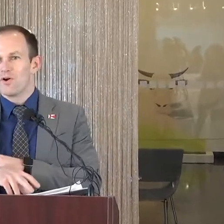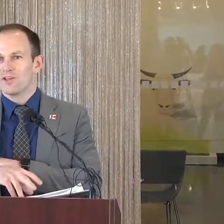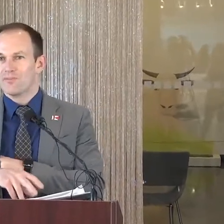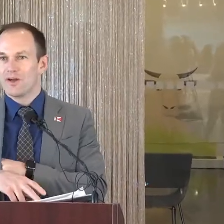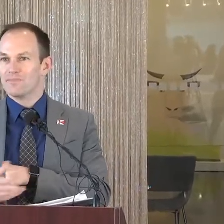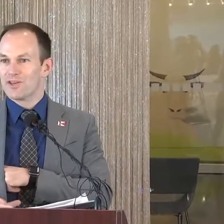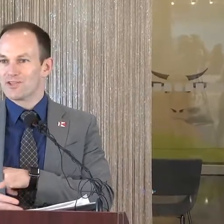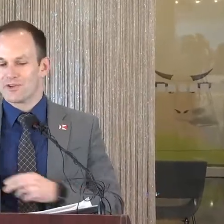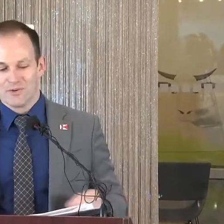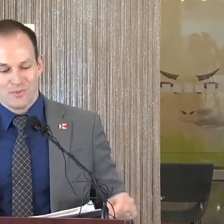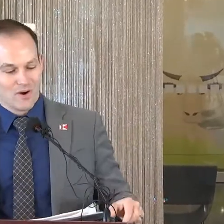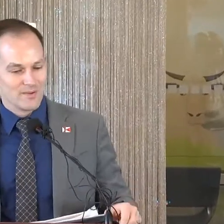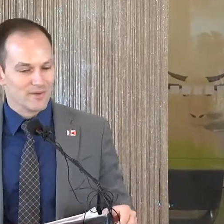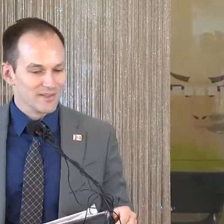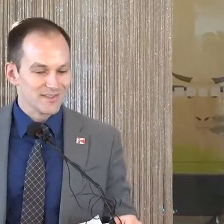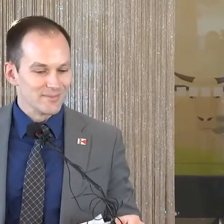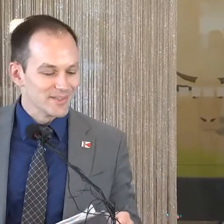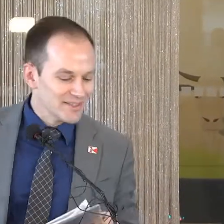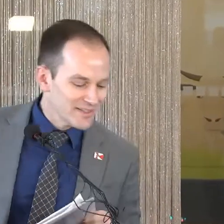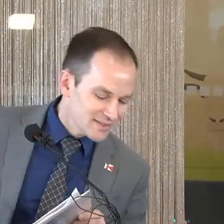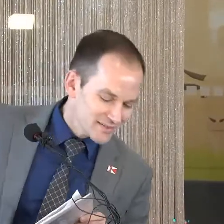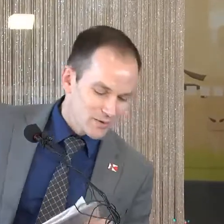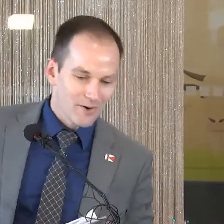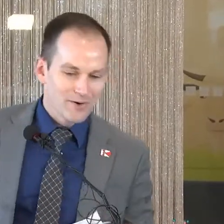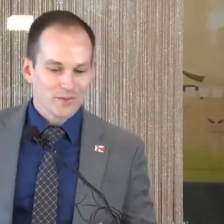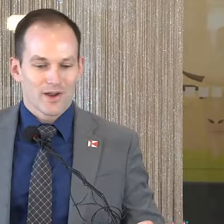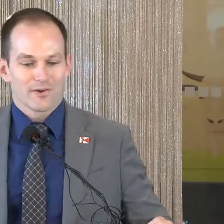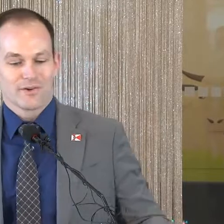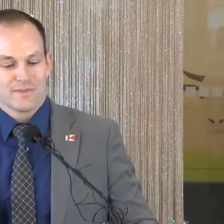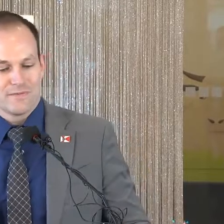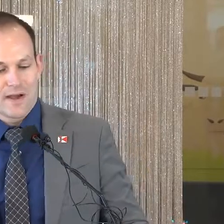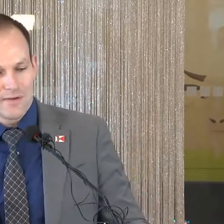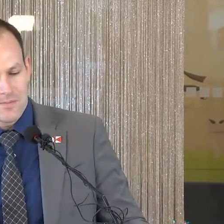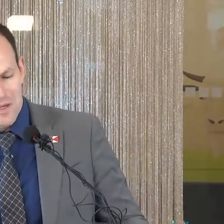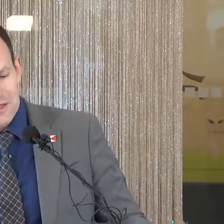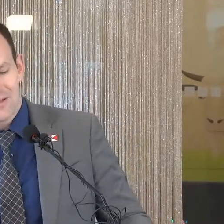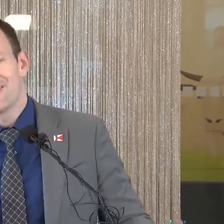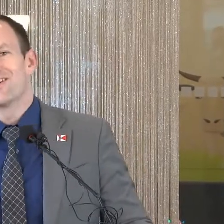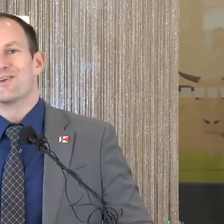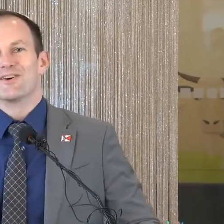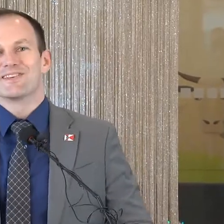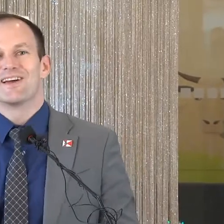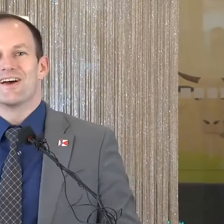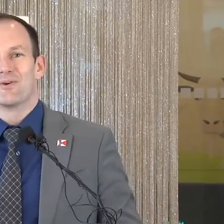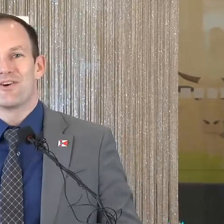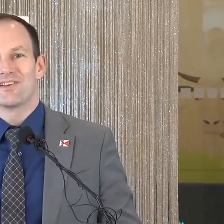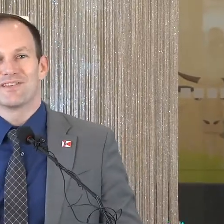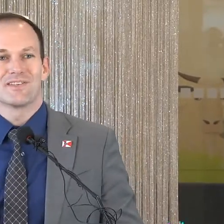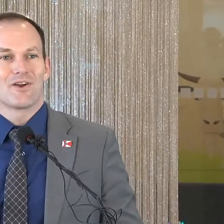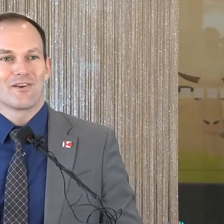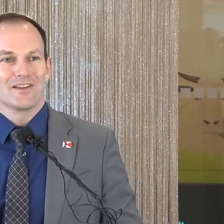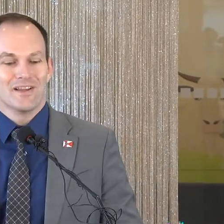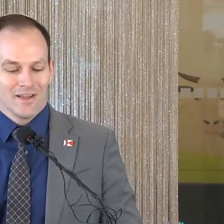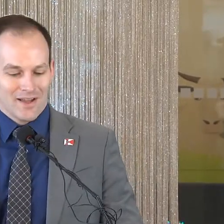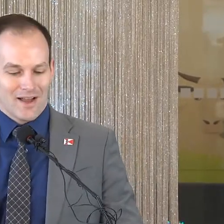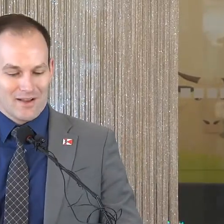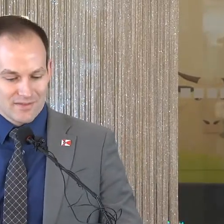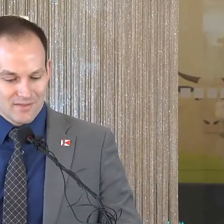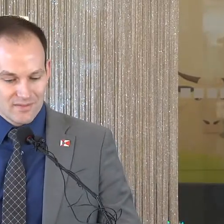one podium. I'm not sure who won, but it seems so far the record is 5, maybe? Anyways, we'll go ahead and get